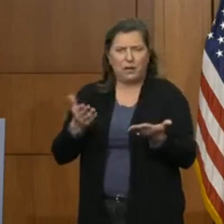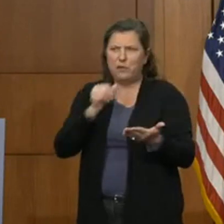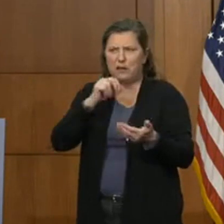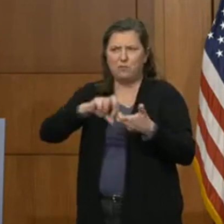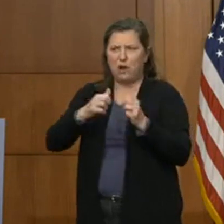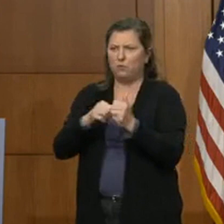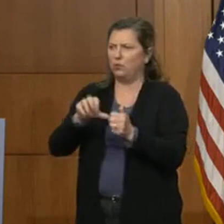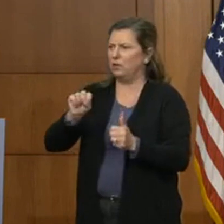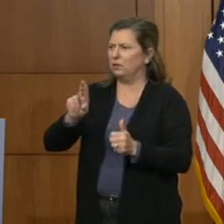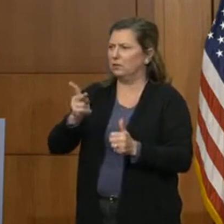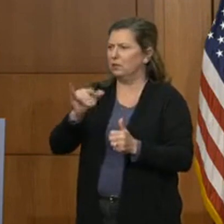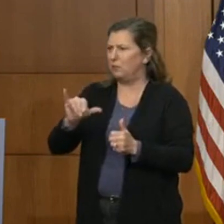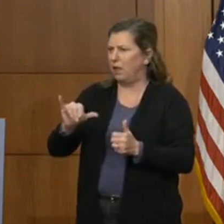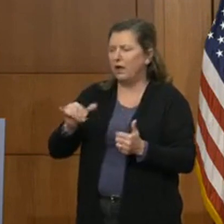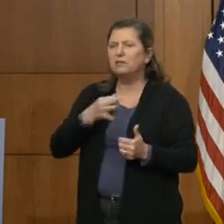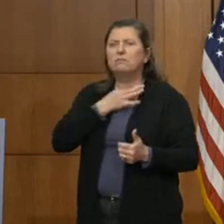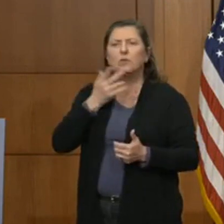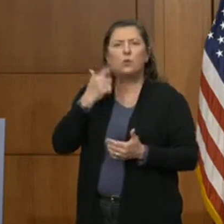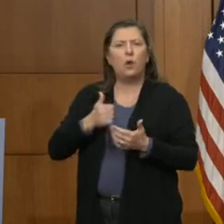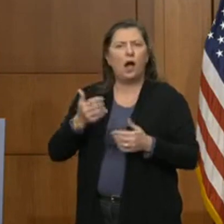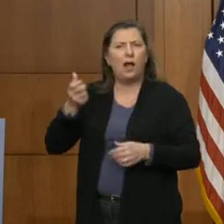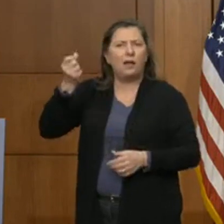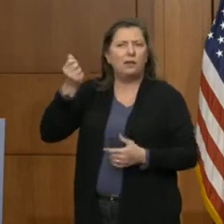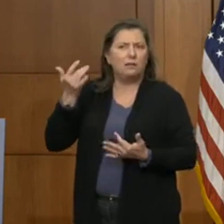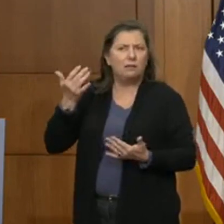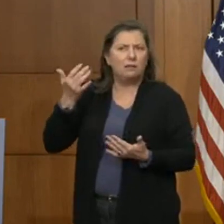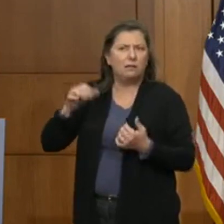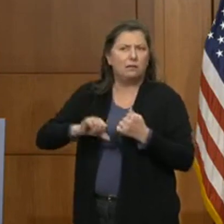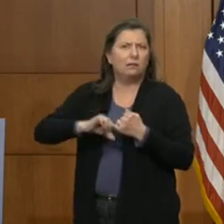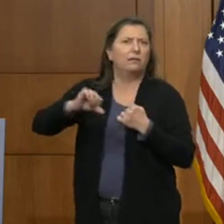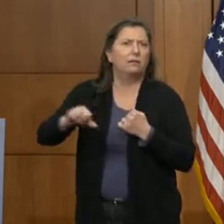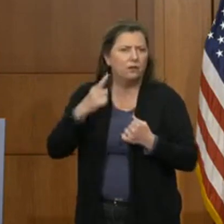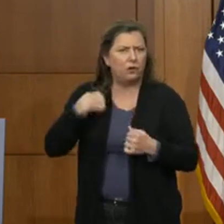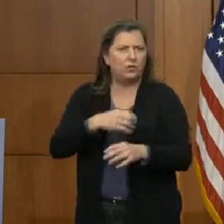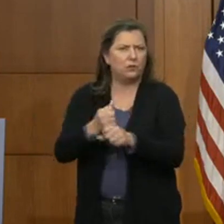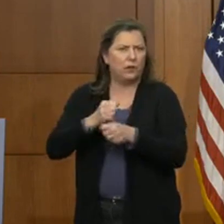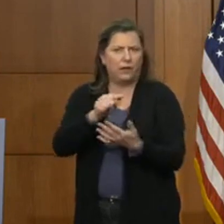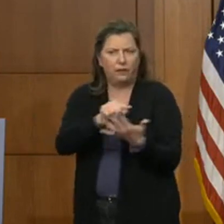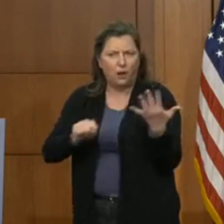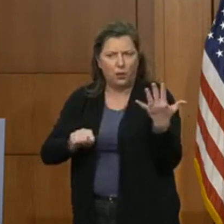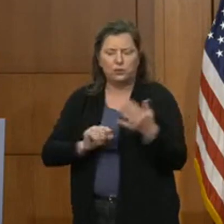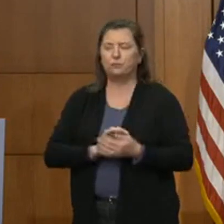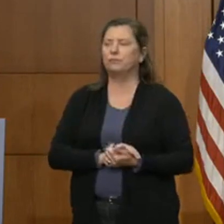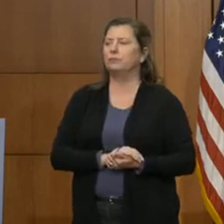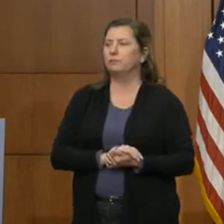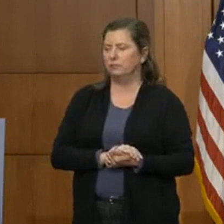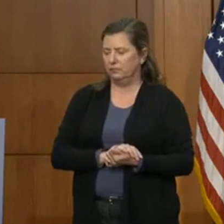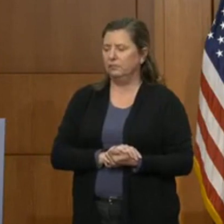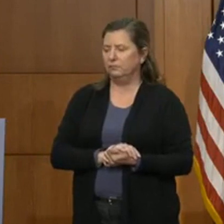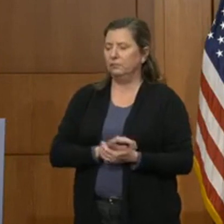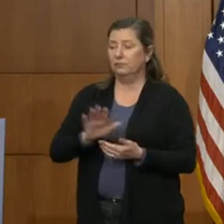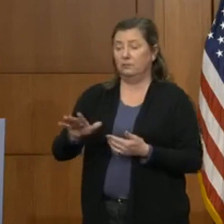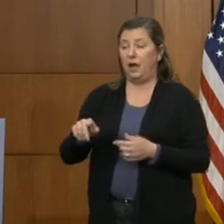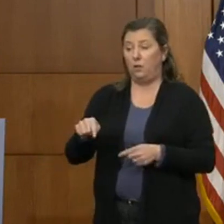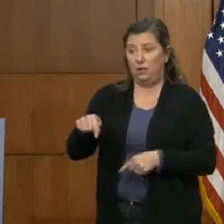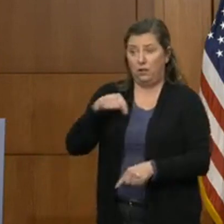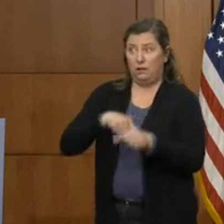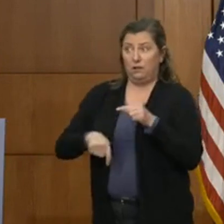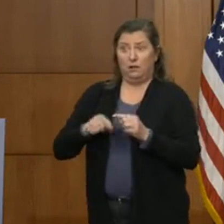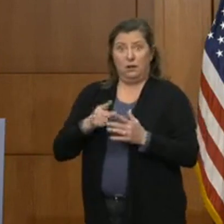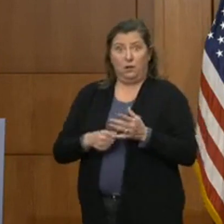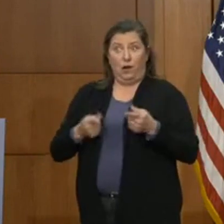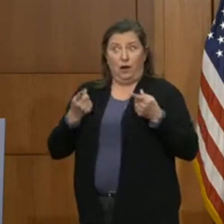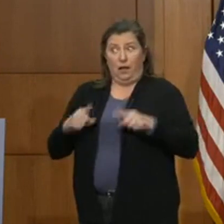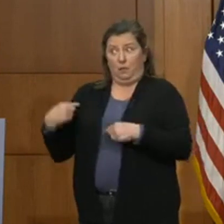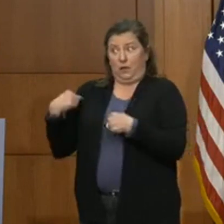causing that holdup? Well, let me reiterate the evolution of our testing process. Our